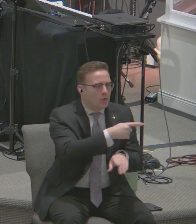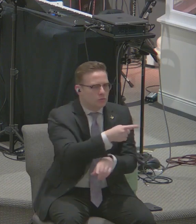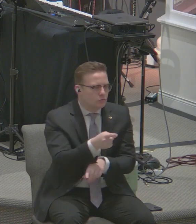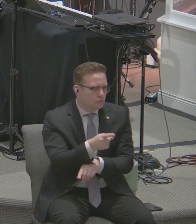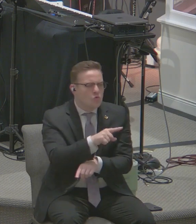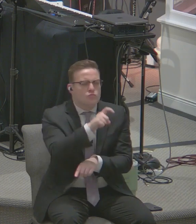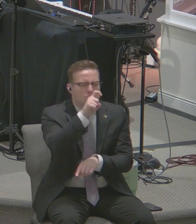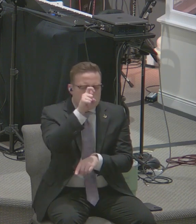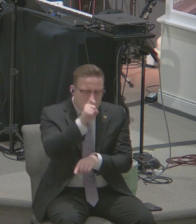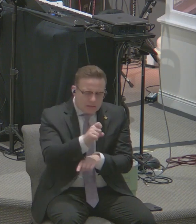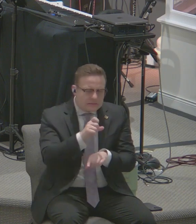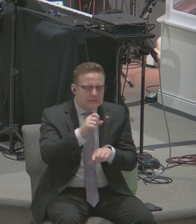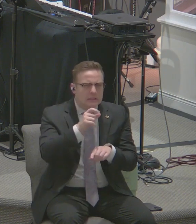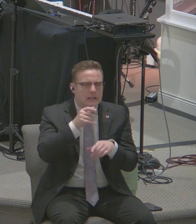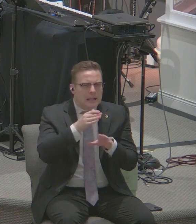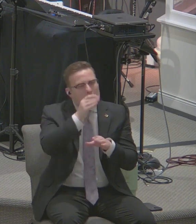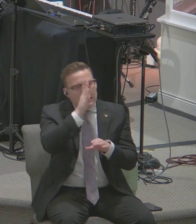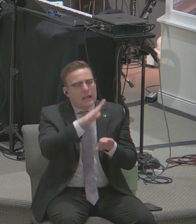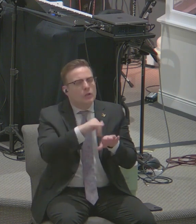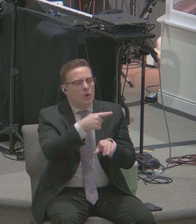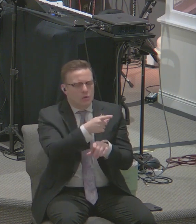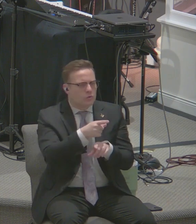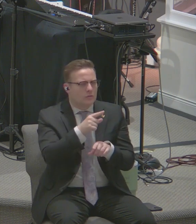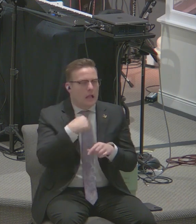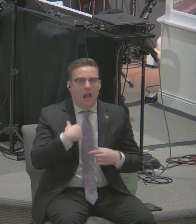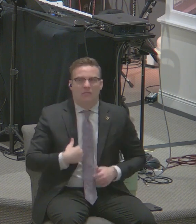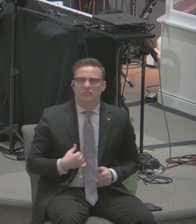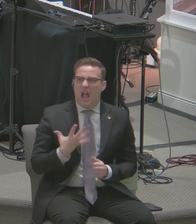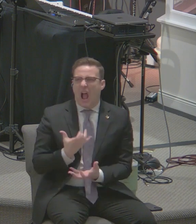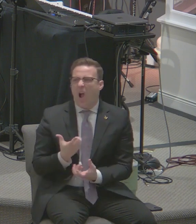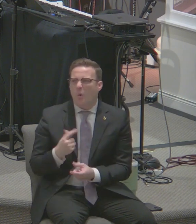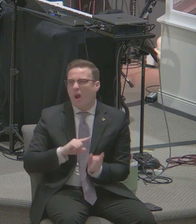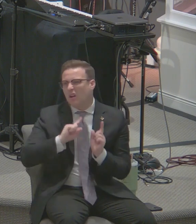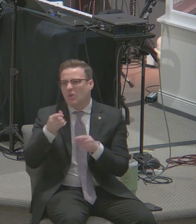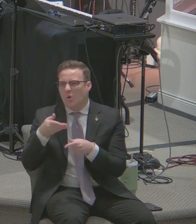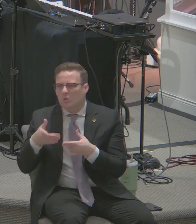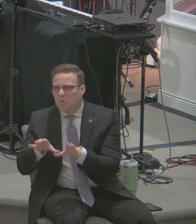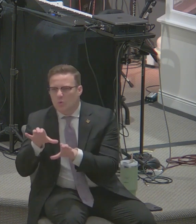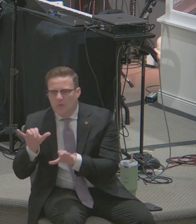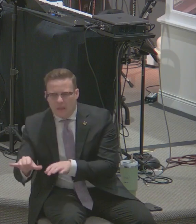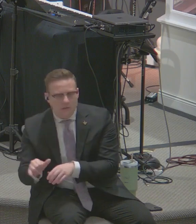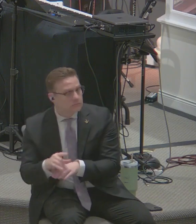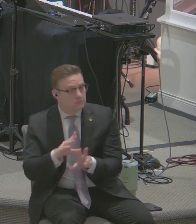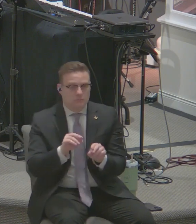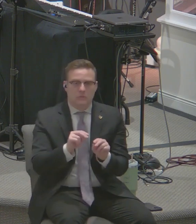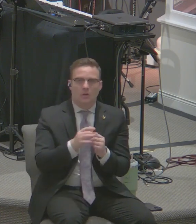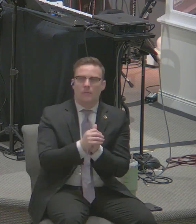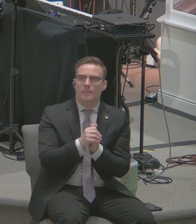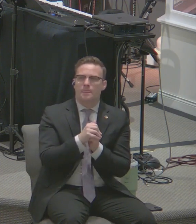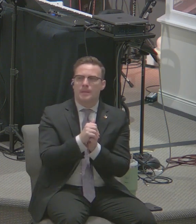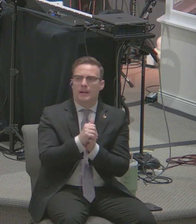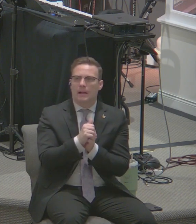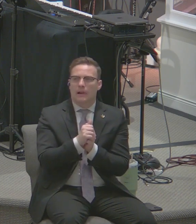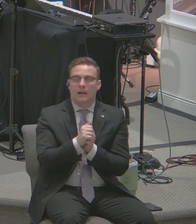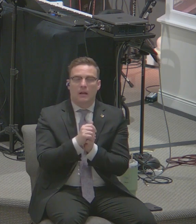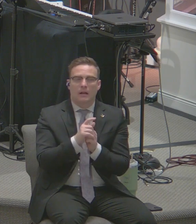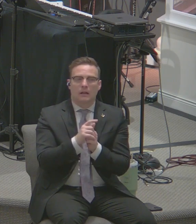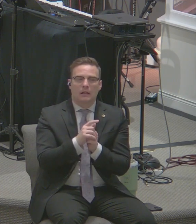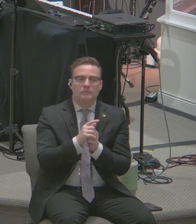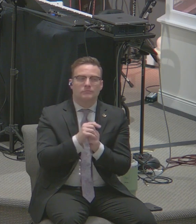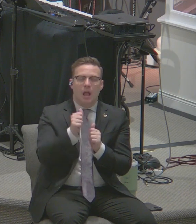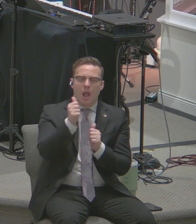You have to be called. You have to be. I'm not just talking about to the fivefold ministry. I'm talking about to any